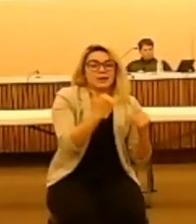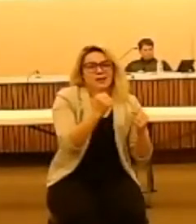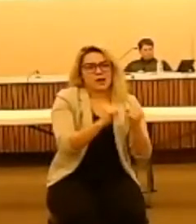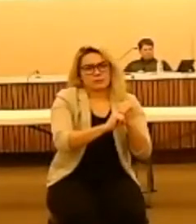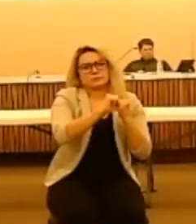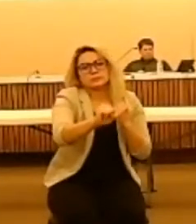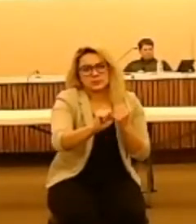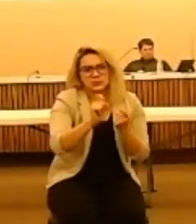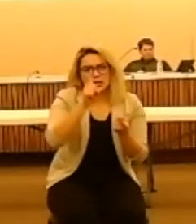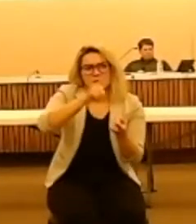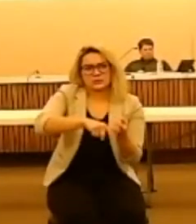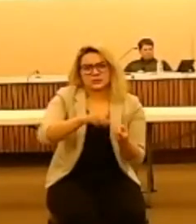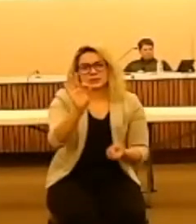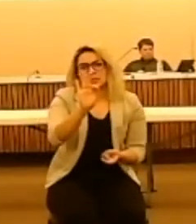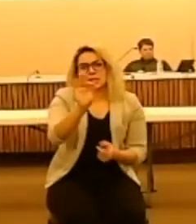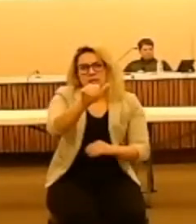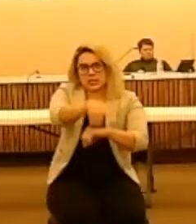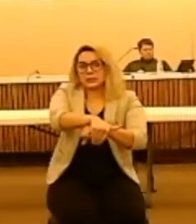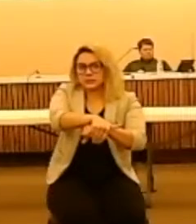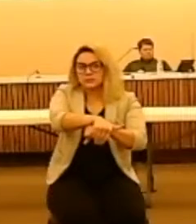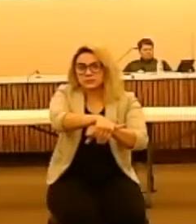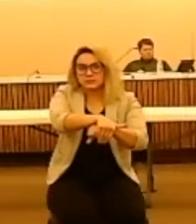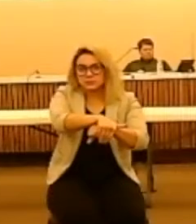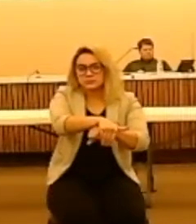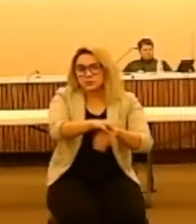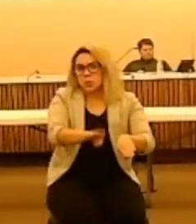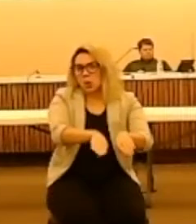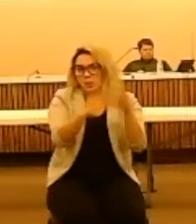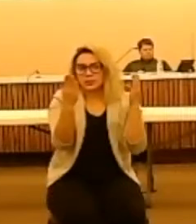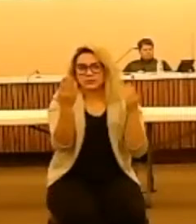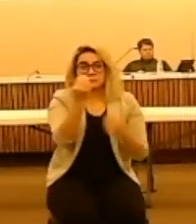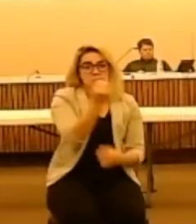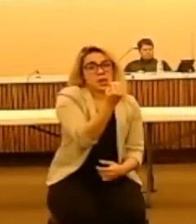They are now open until 9 p.m. on the weekdays.